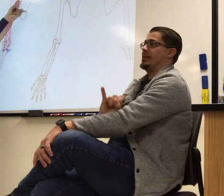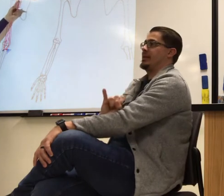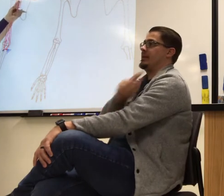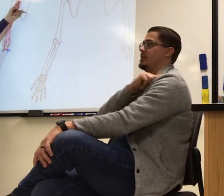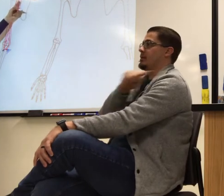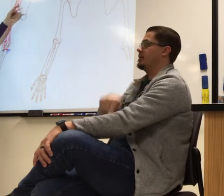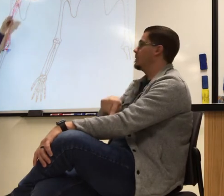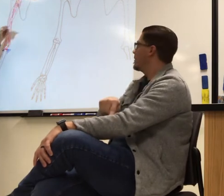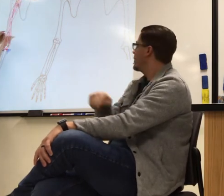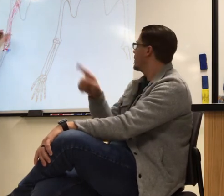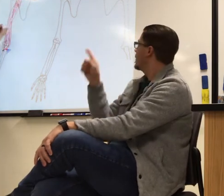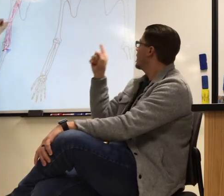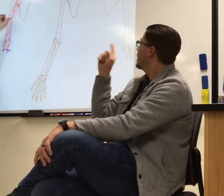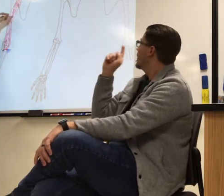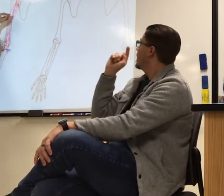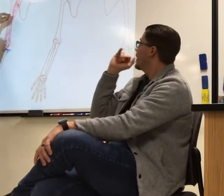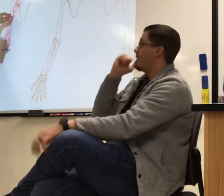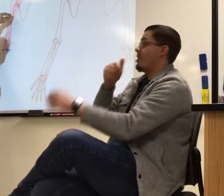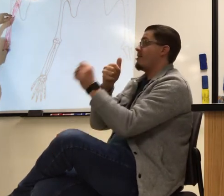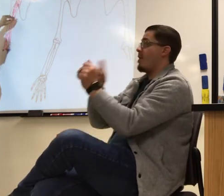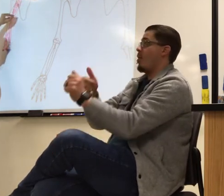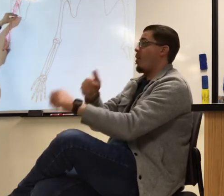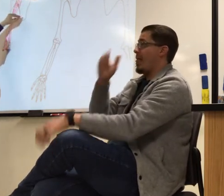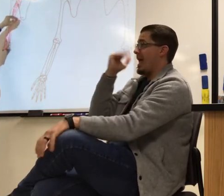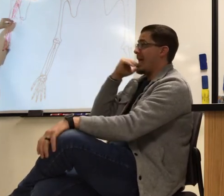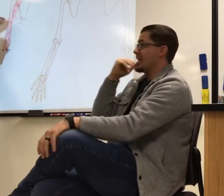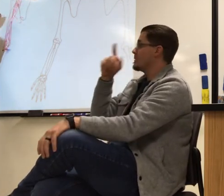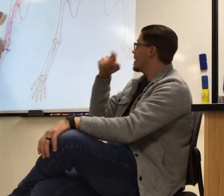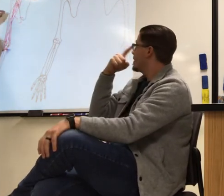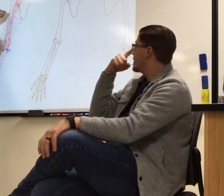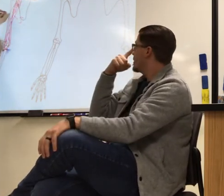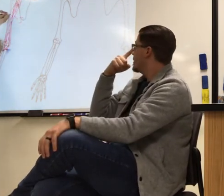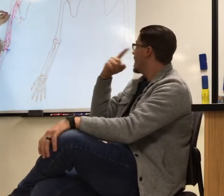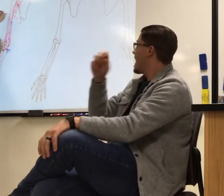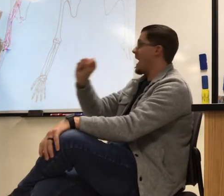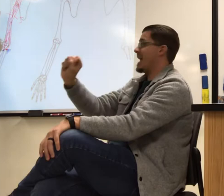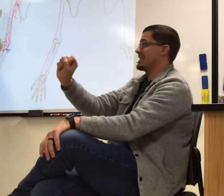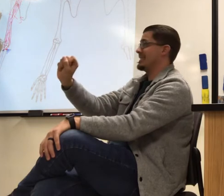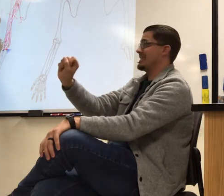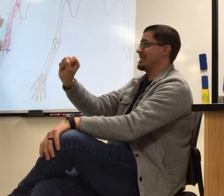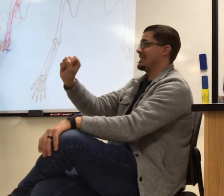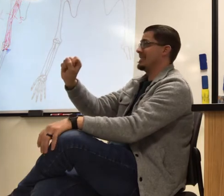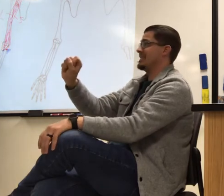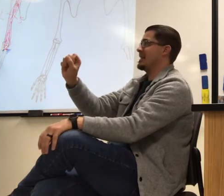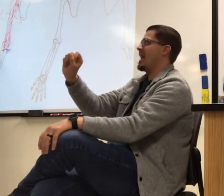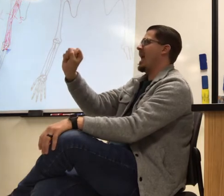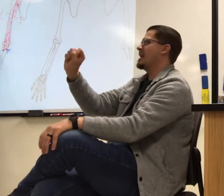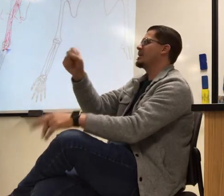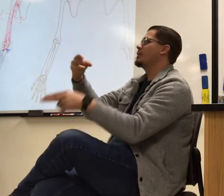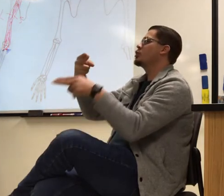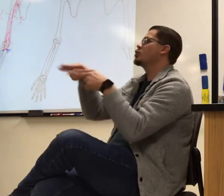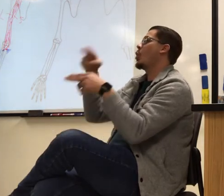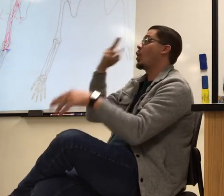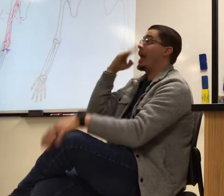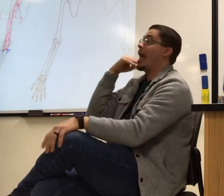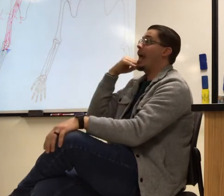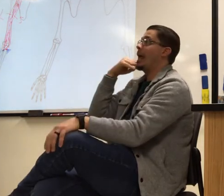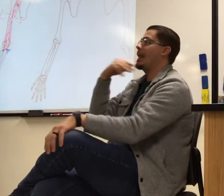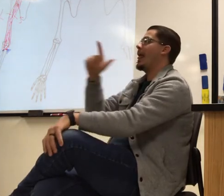attached to the coracoid process, I'll put S for short head, and then L for long head. And